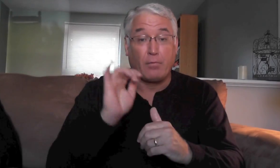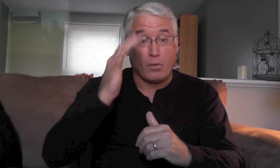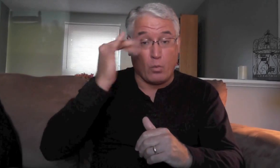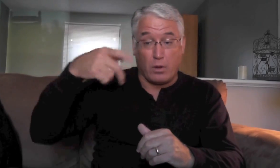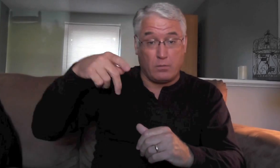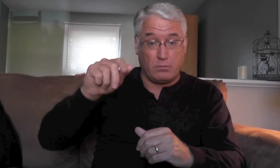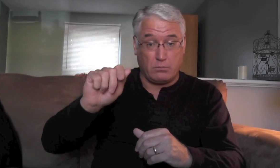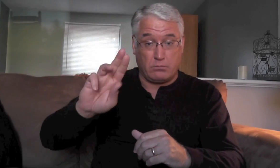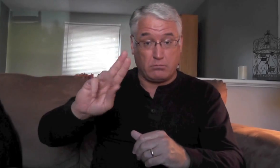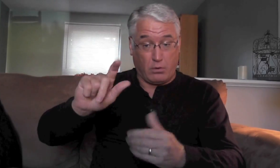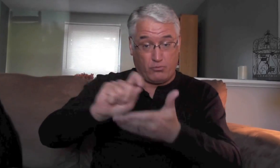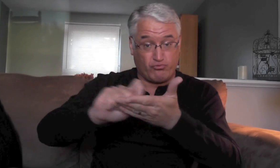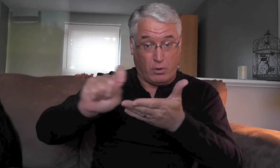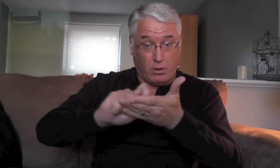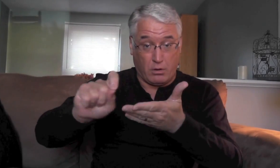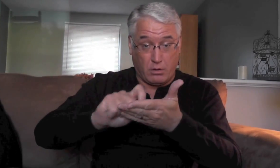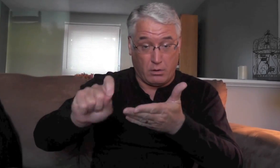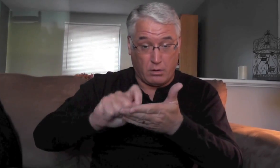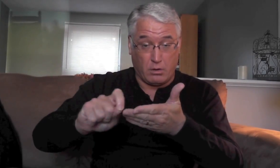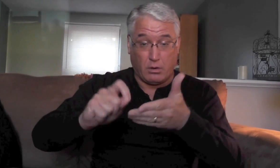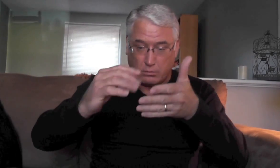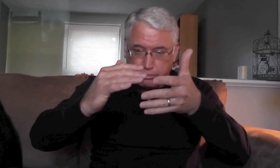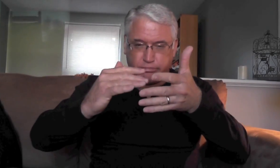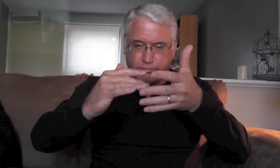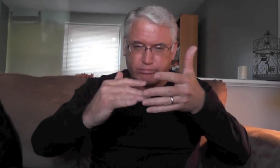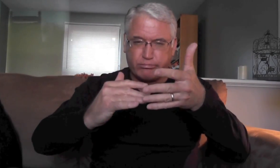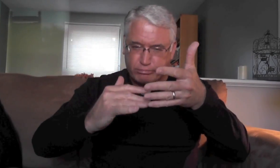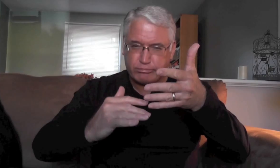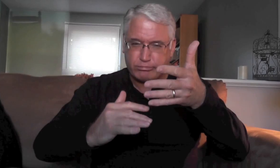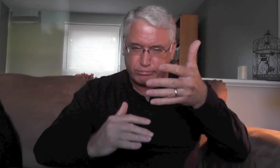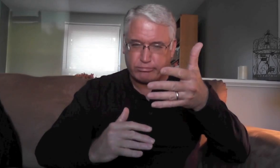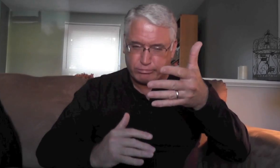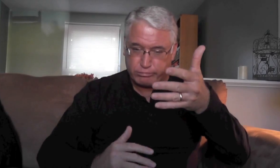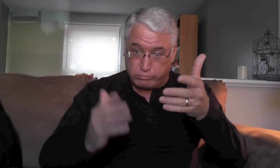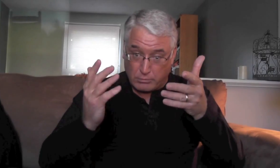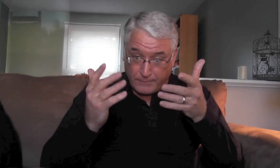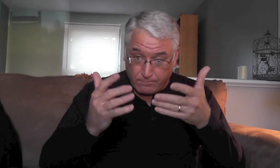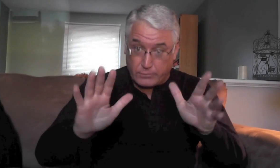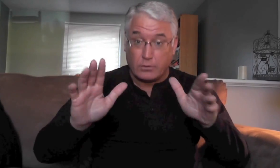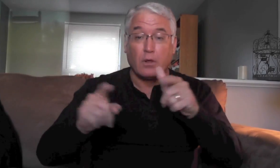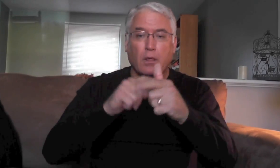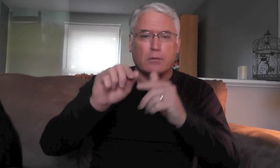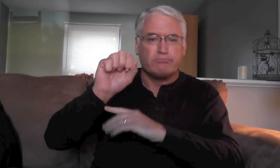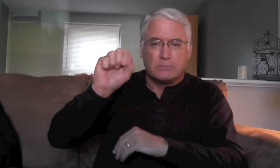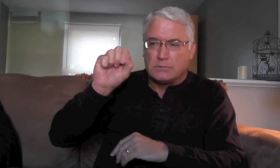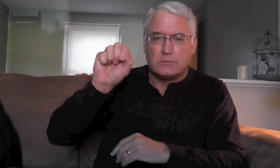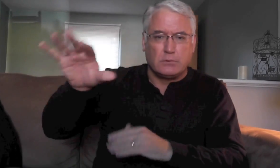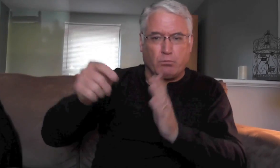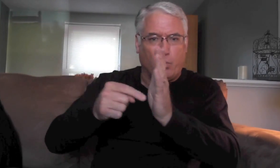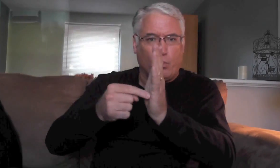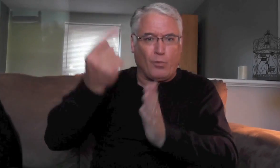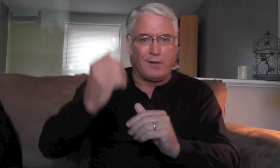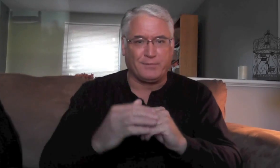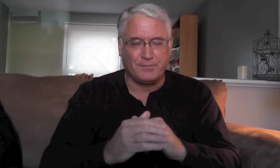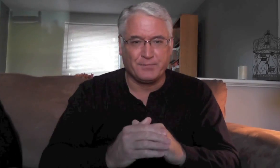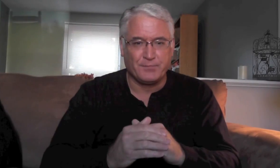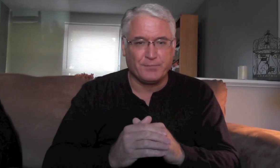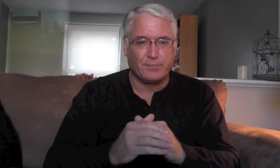office. No. So Paul, he writes a very long, long letter. He finishes it, and then he sends